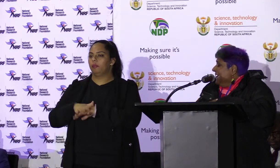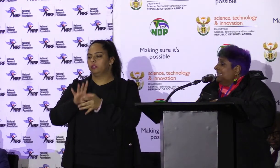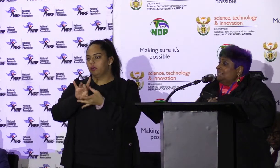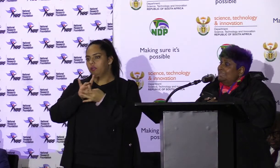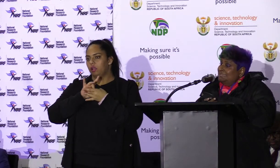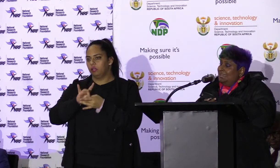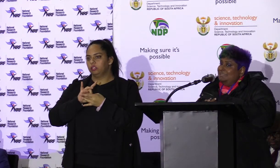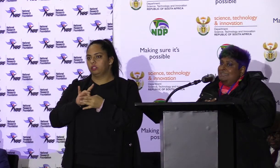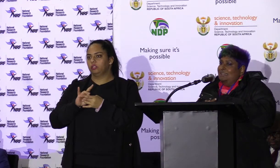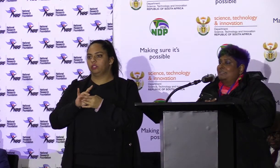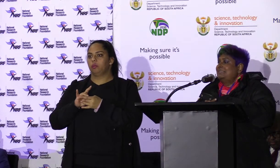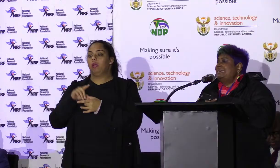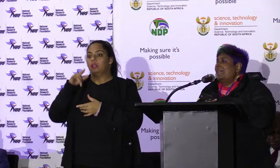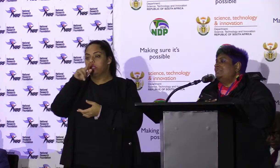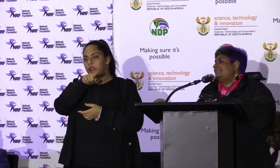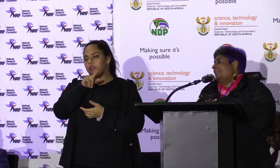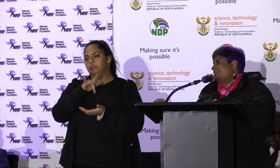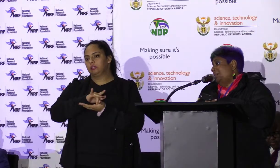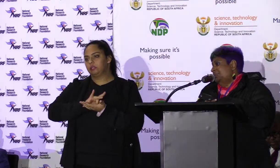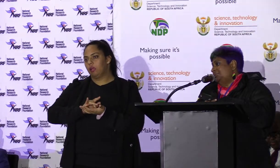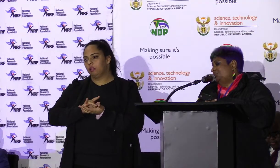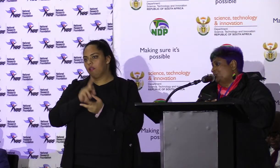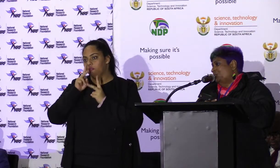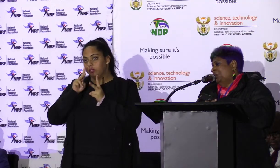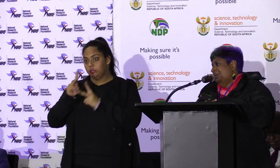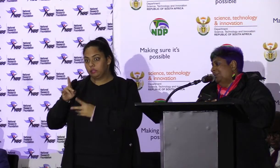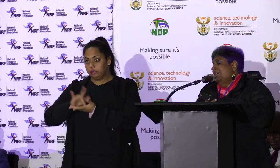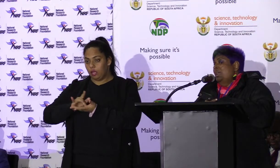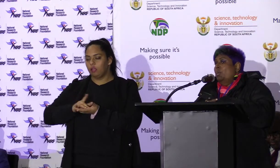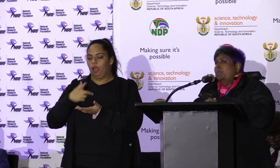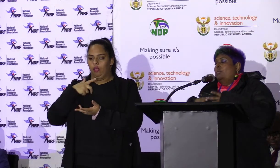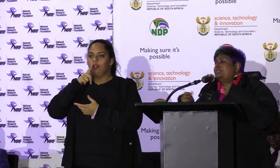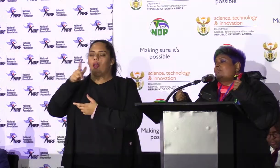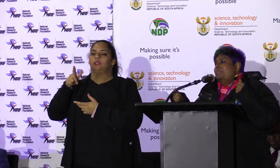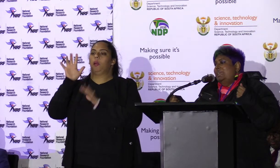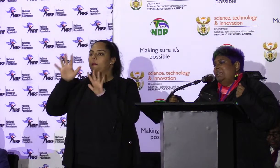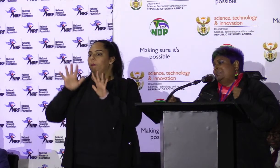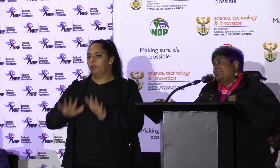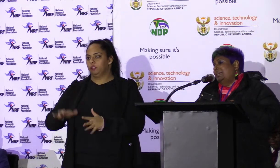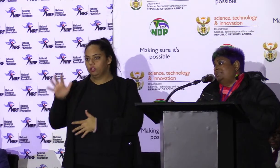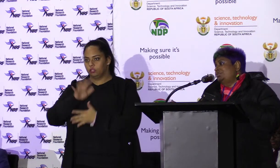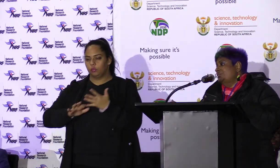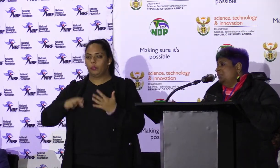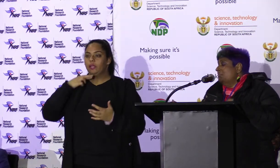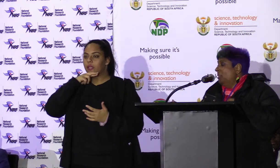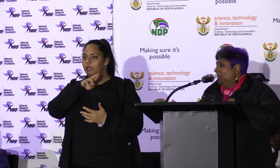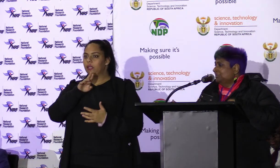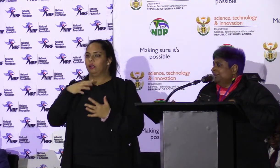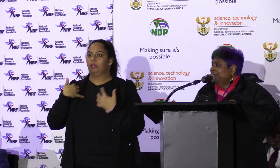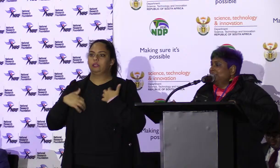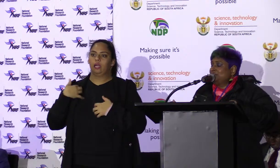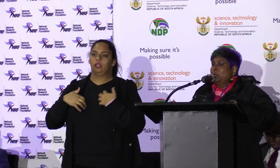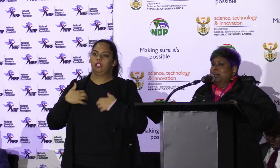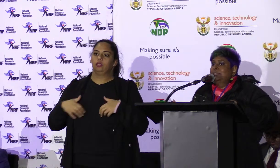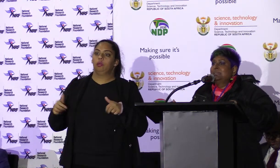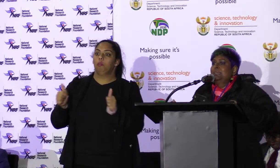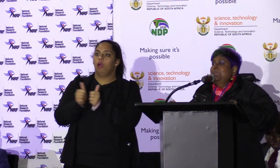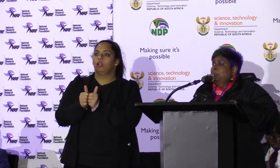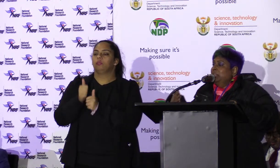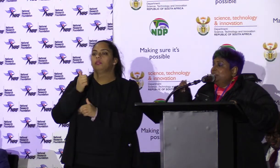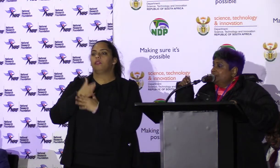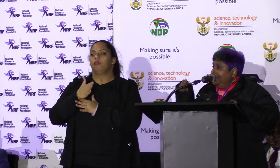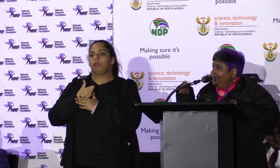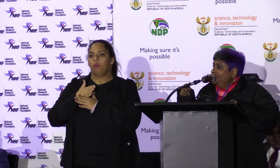relationships. And this center tells that amazing story. We're also really excited to be a partner in this